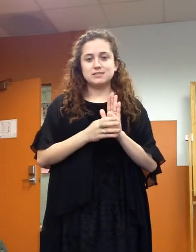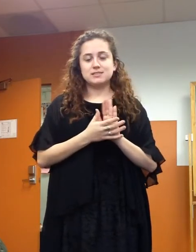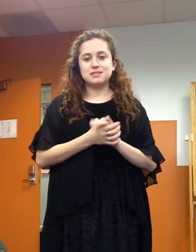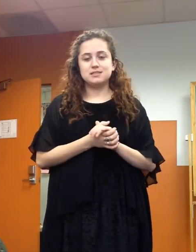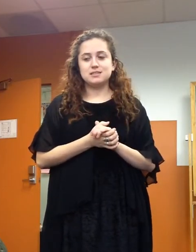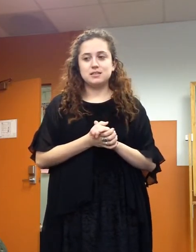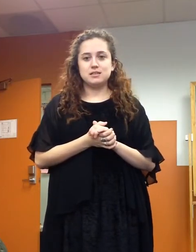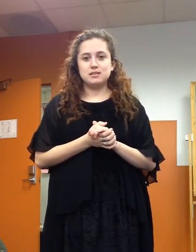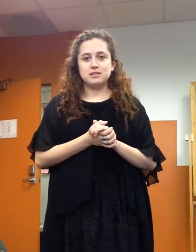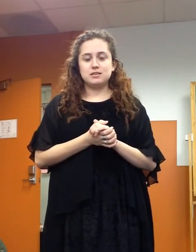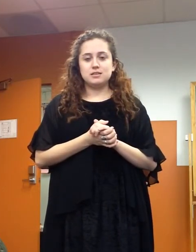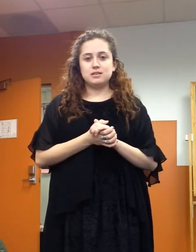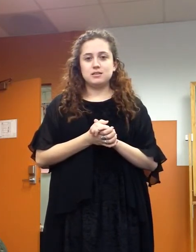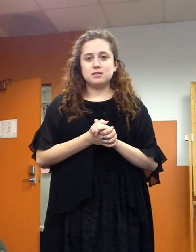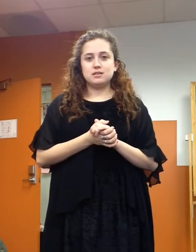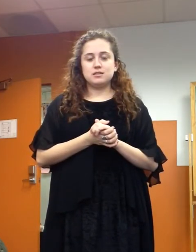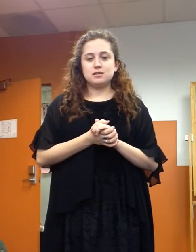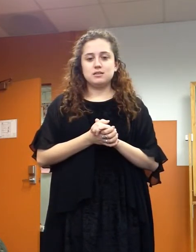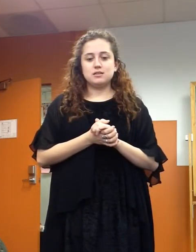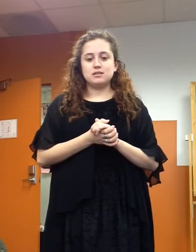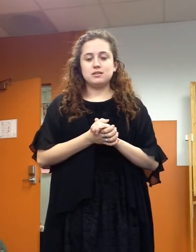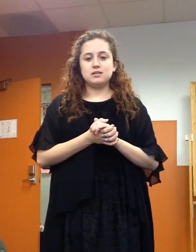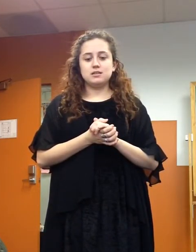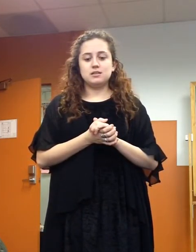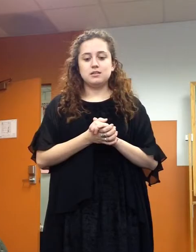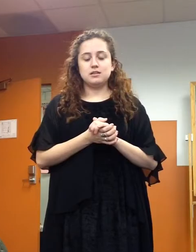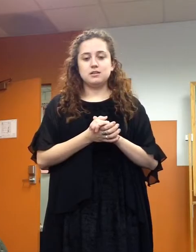of a broader history that was Eurocentric.